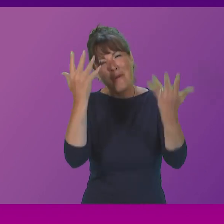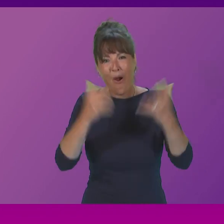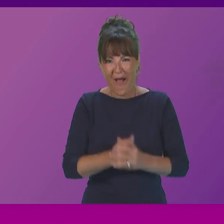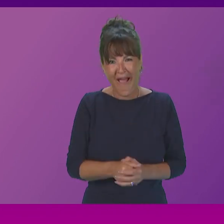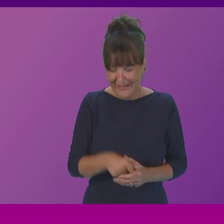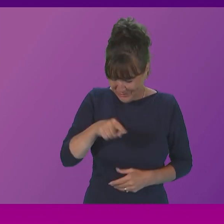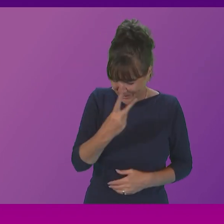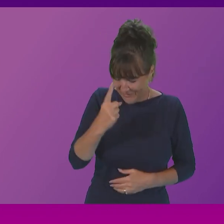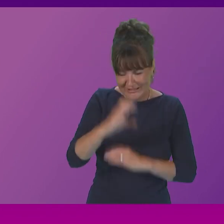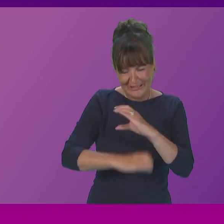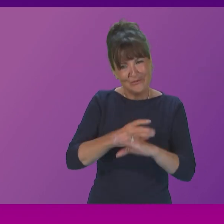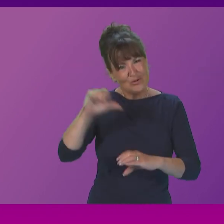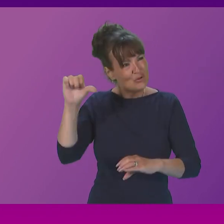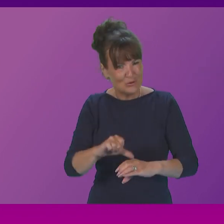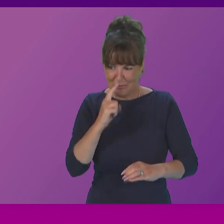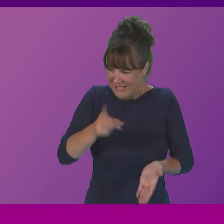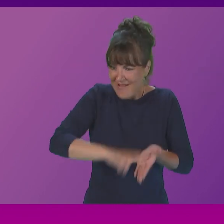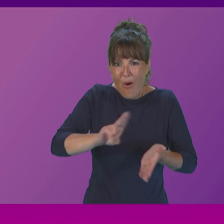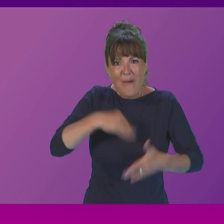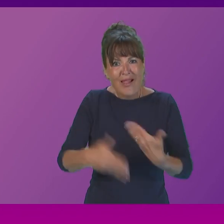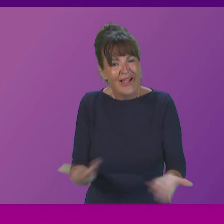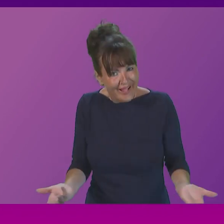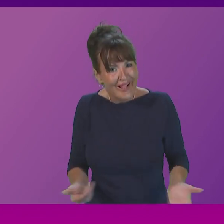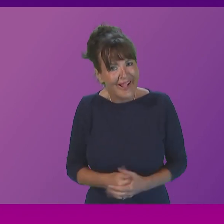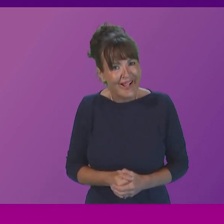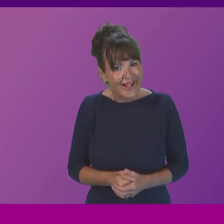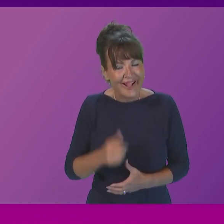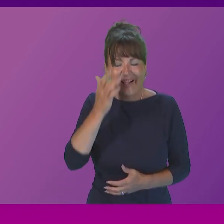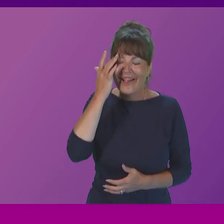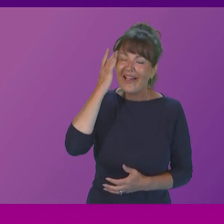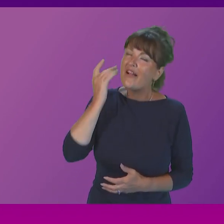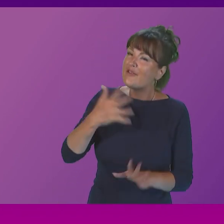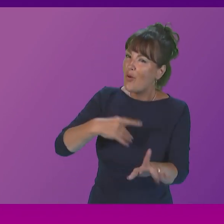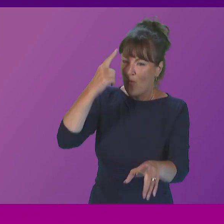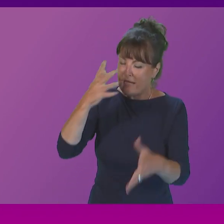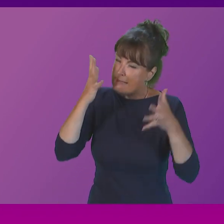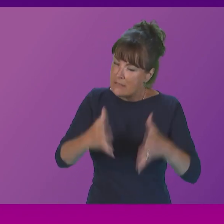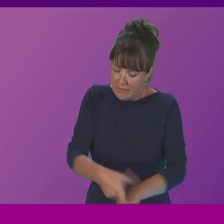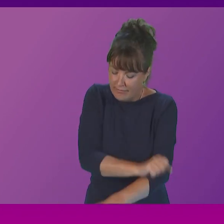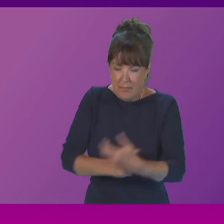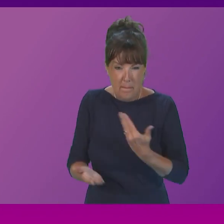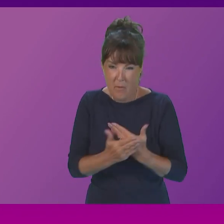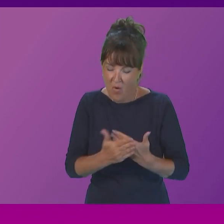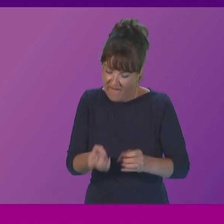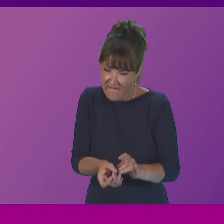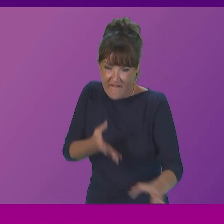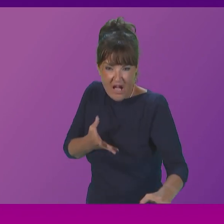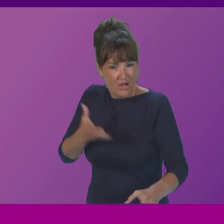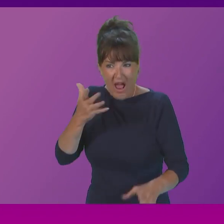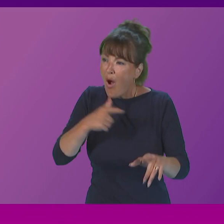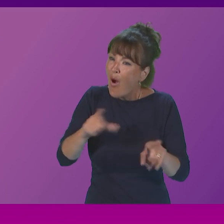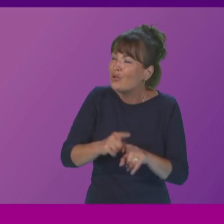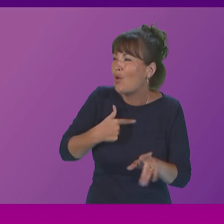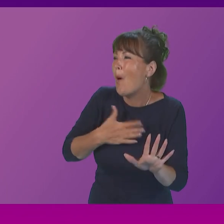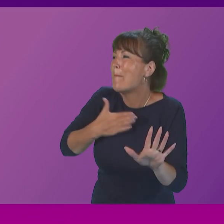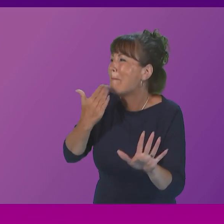should be beyond that by now. Yeah. So we need to go further, we need to go faster, we need to be bolder, and we need to be unapologetic in our